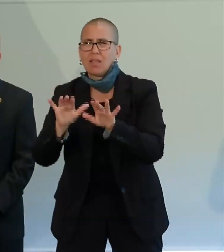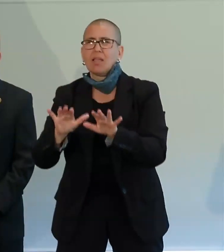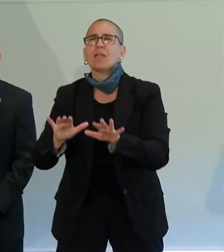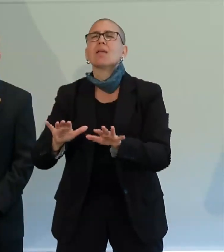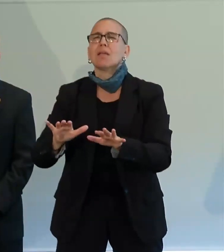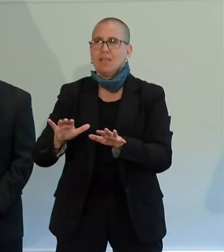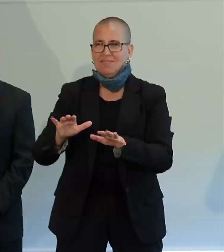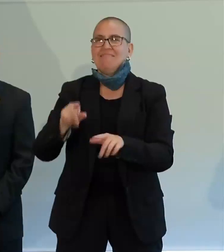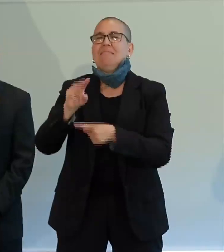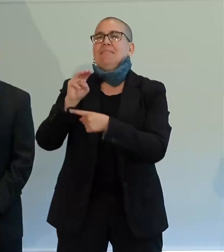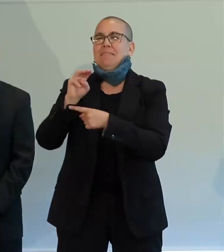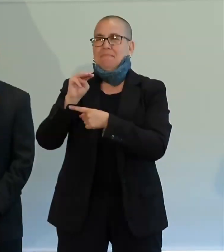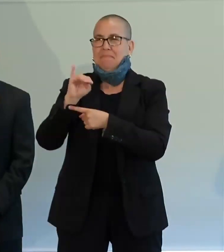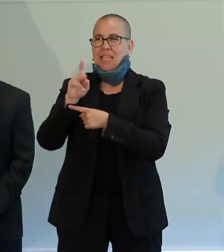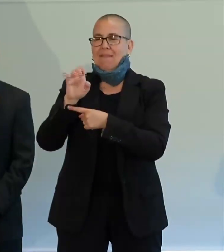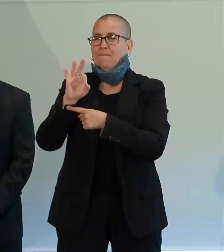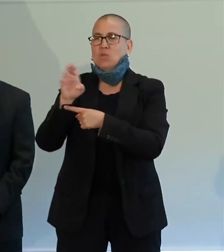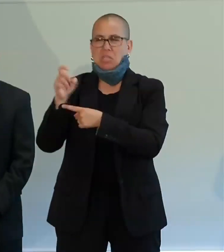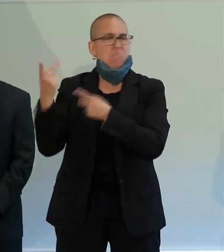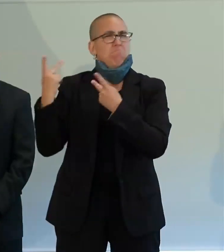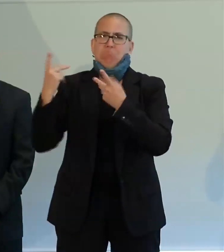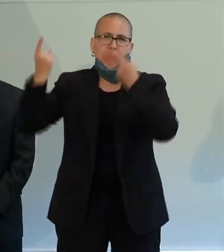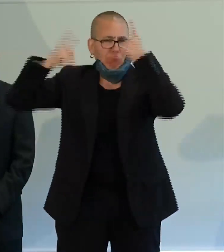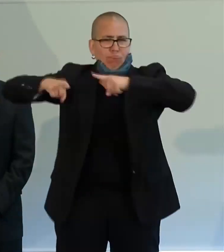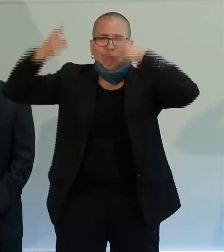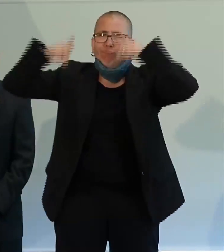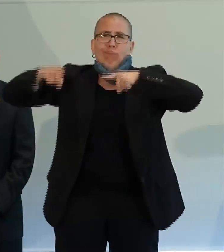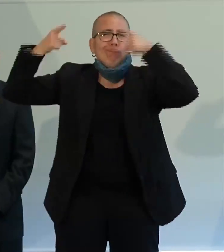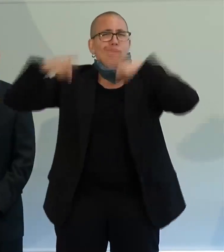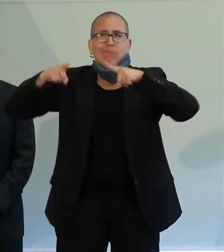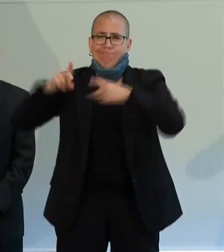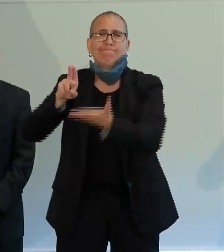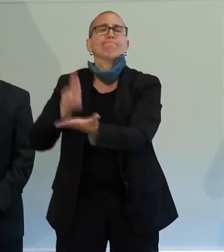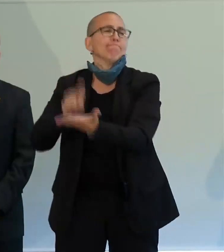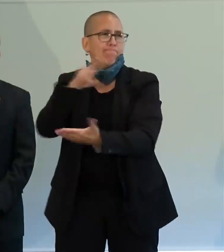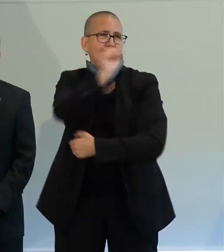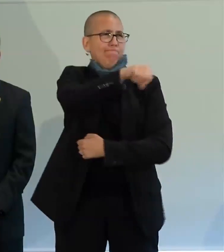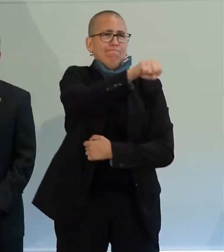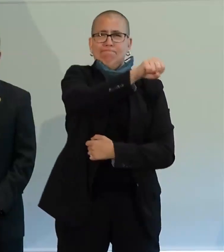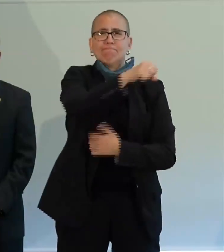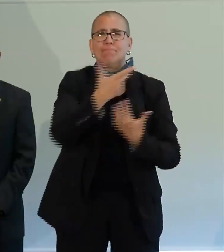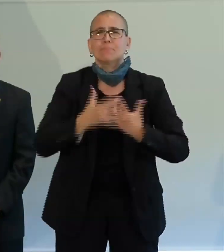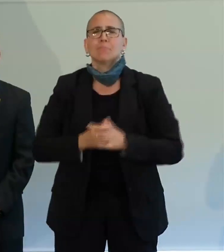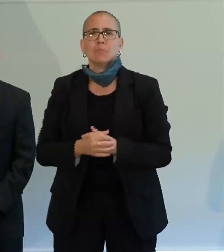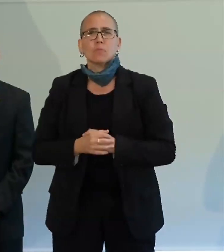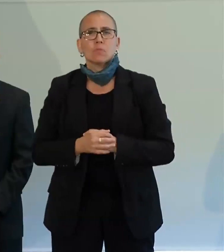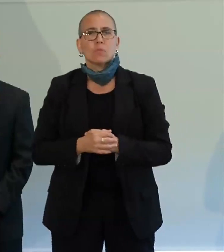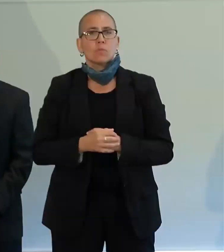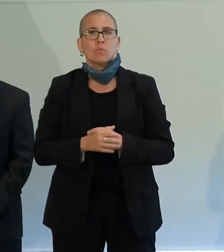these additional charges. And so that's what we're doing, so.